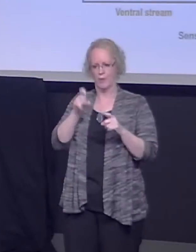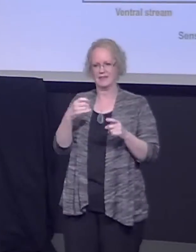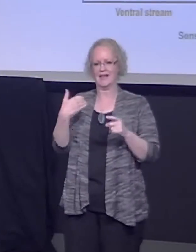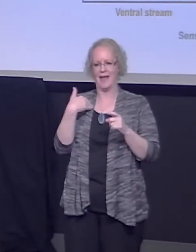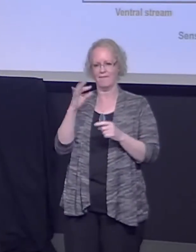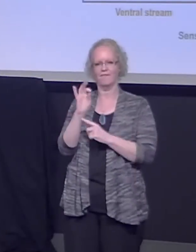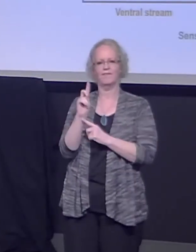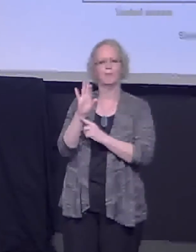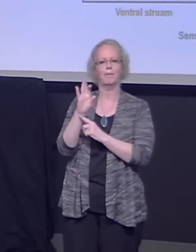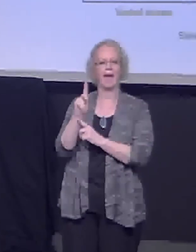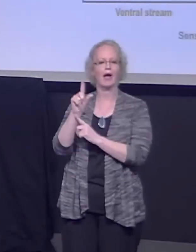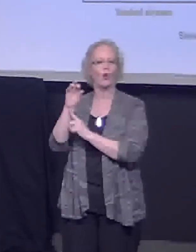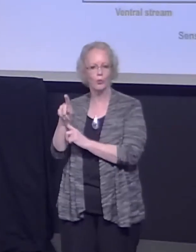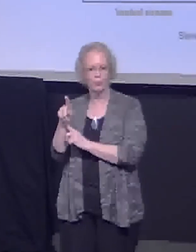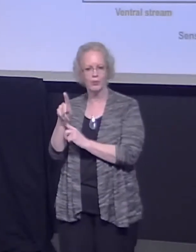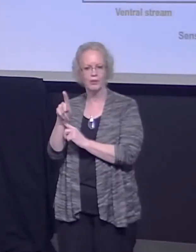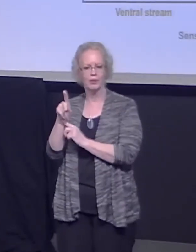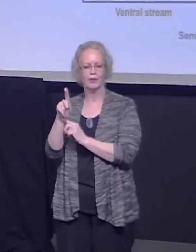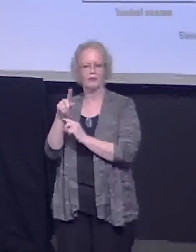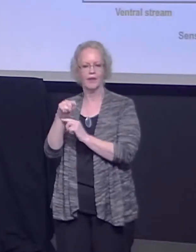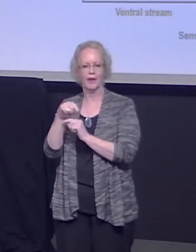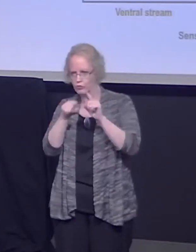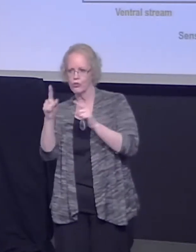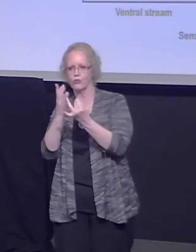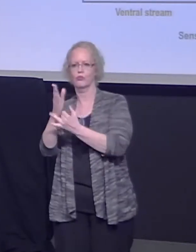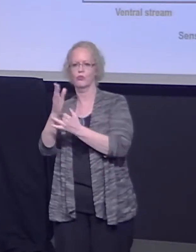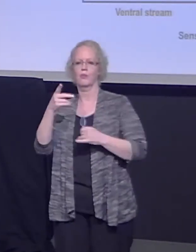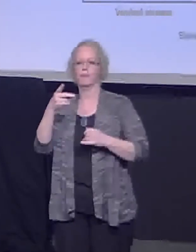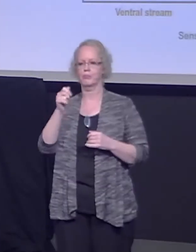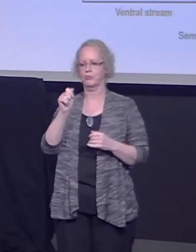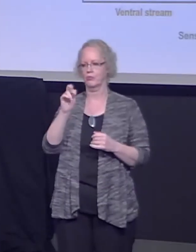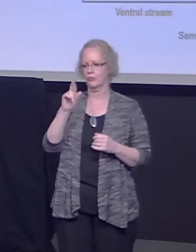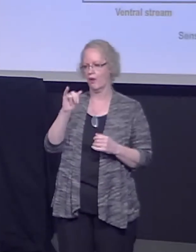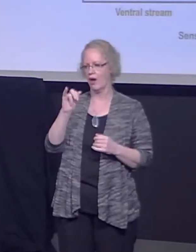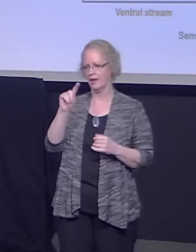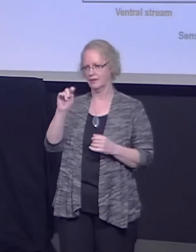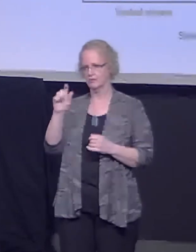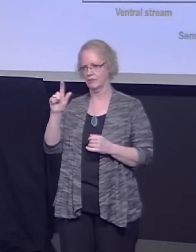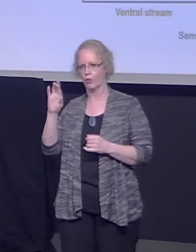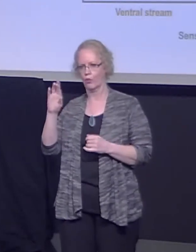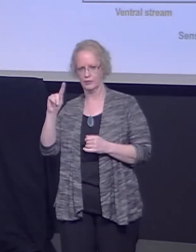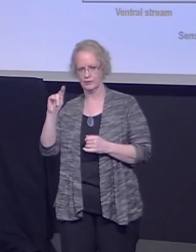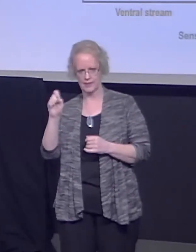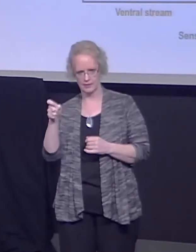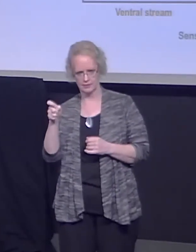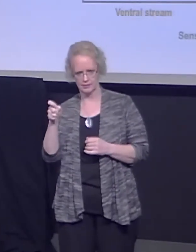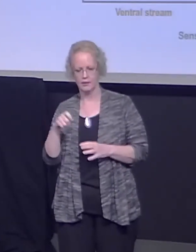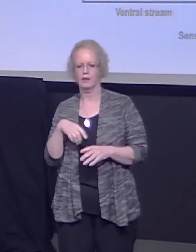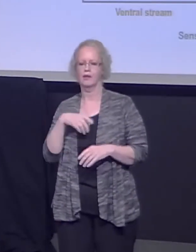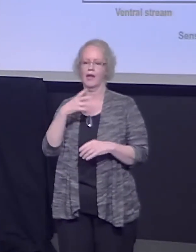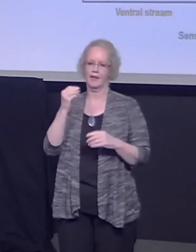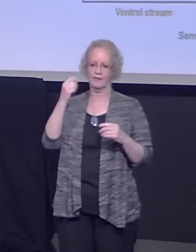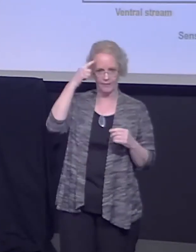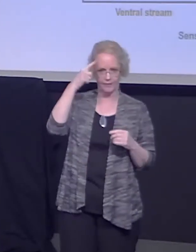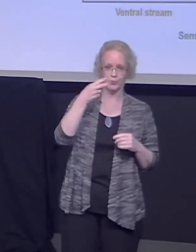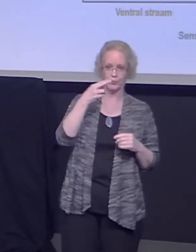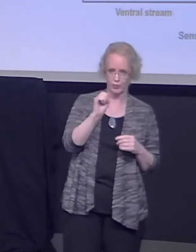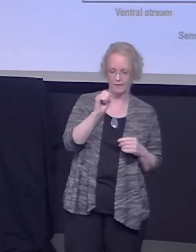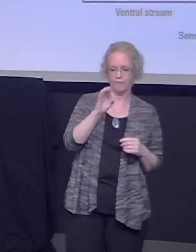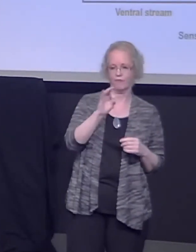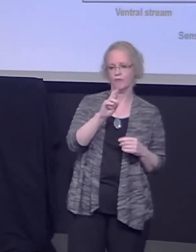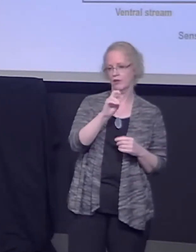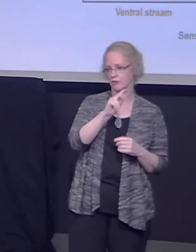feedback loop that goes through the parietal cortex and and the prefrontal cortex ultimately,